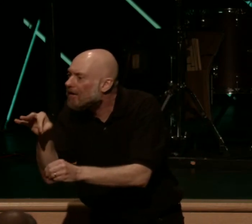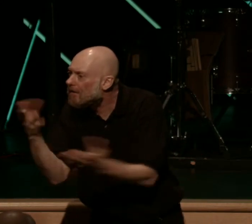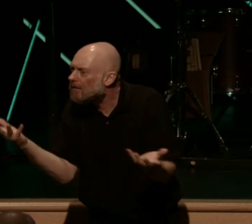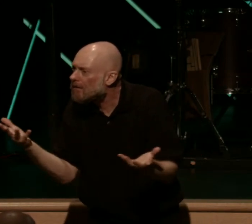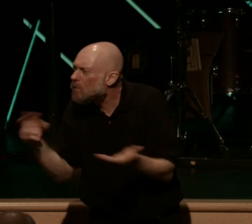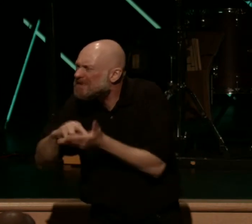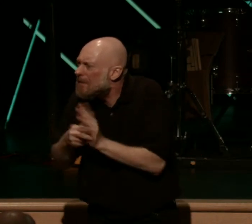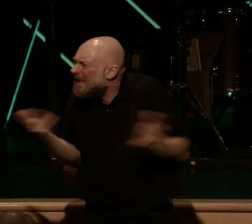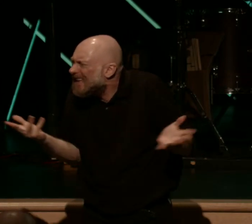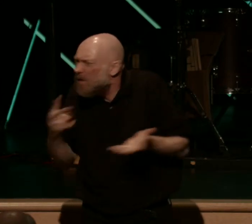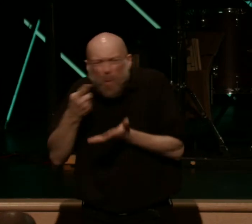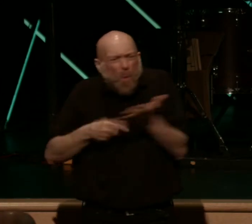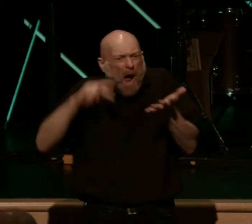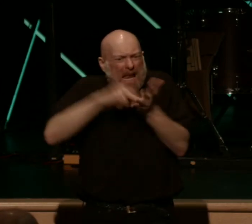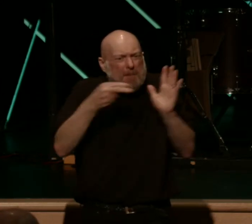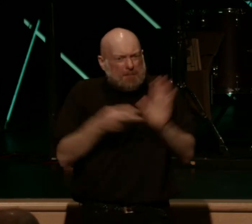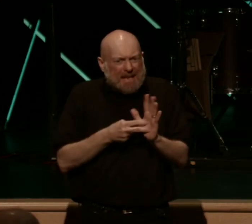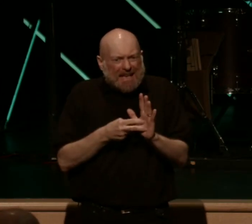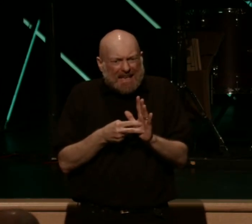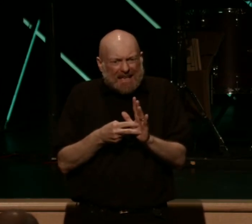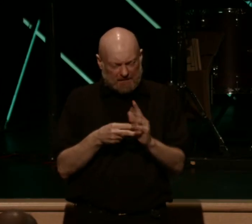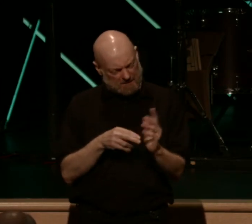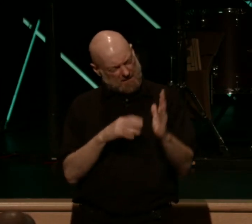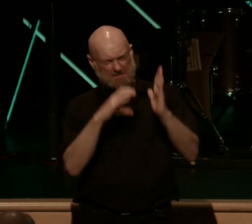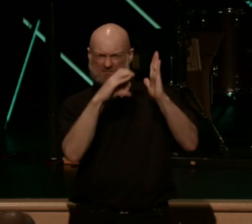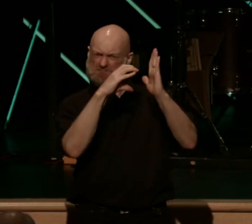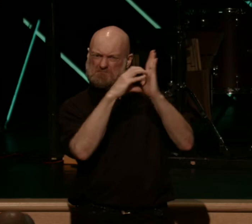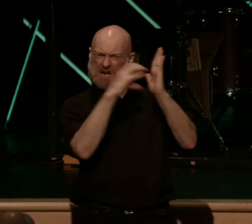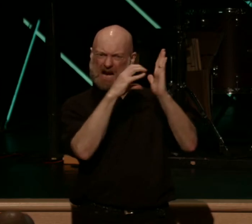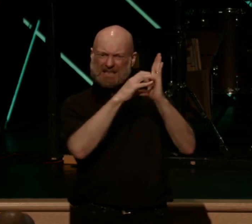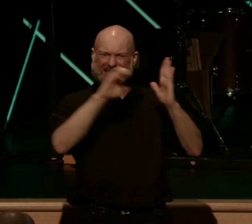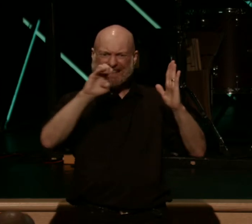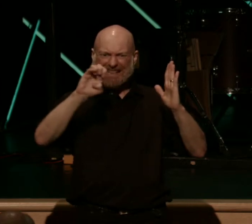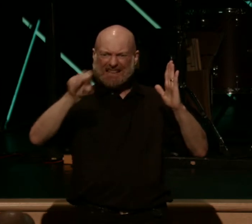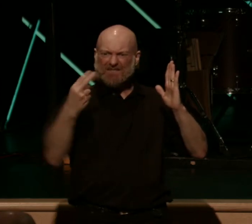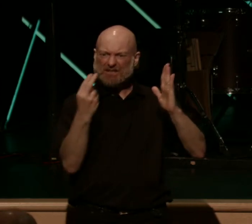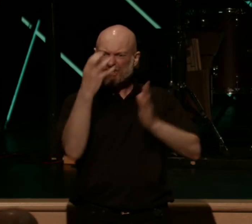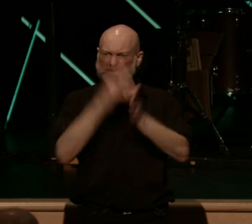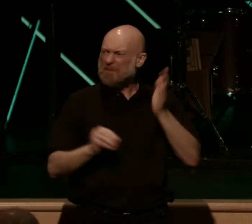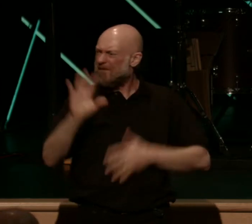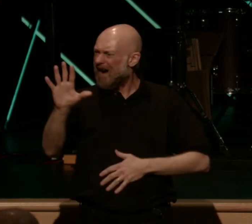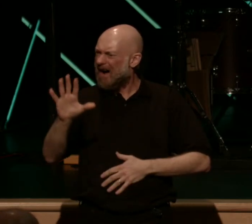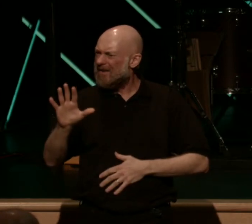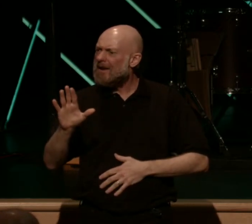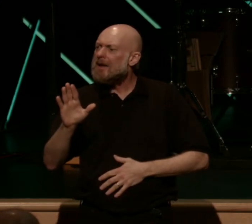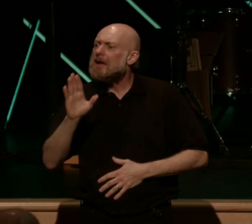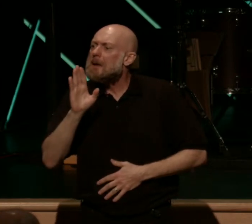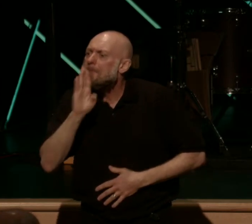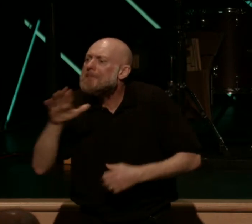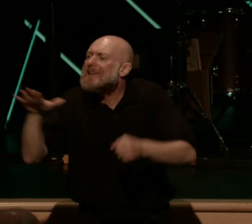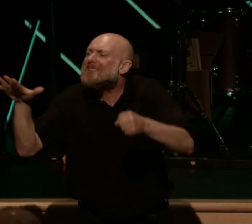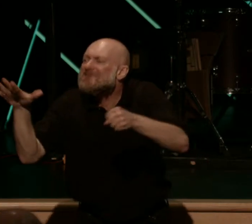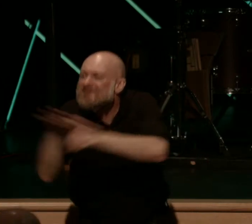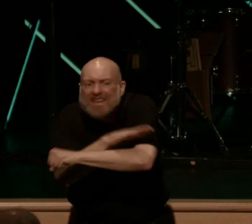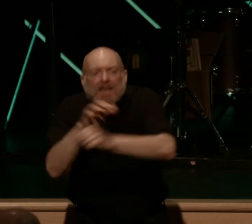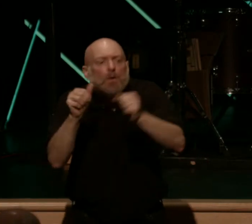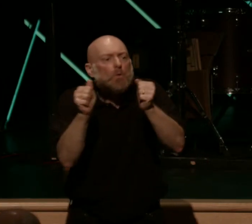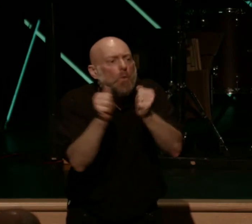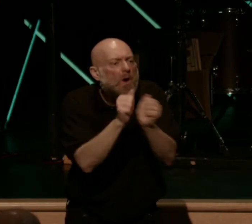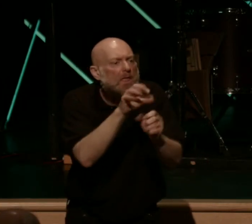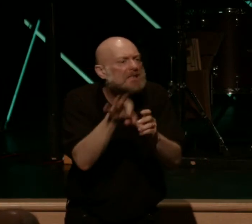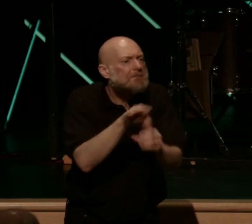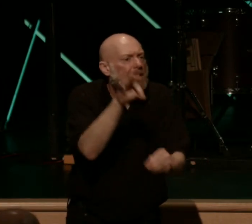what does that mean? What does it mean here within the context of Ephesians chapter 5? Be filled with the